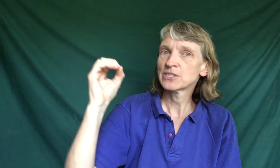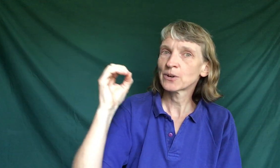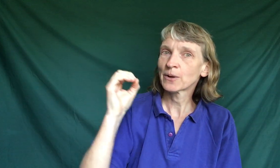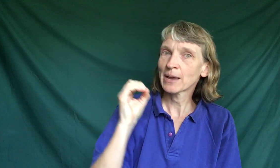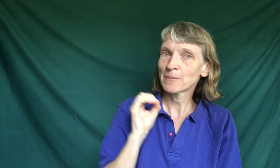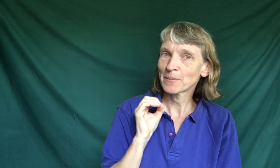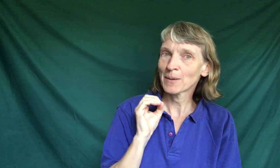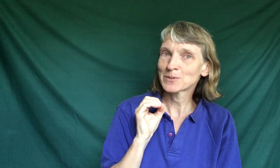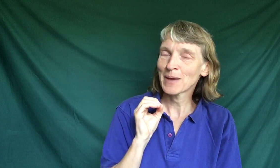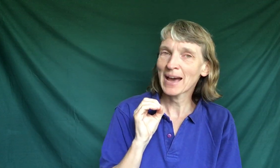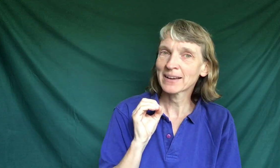zero comes back.